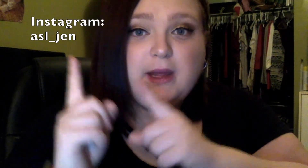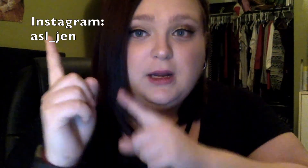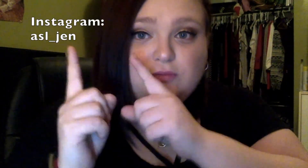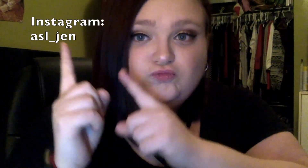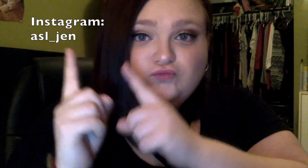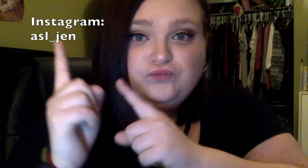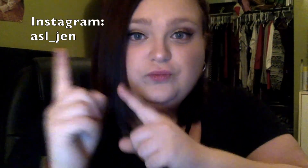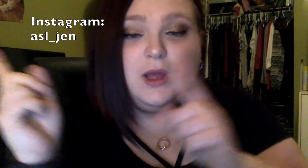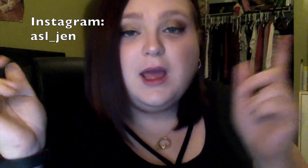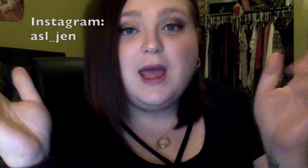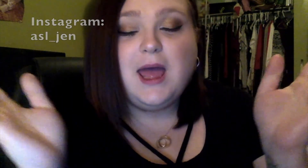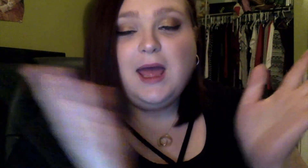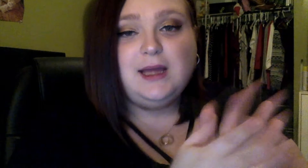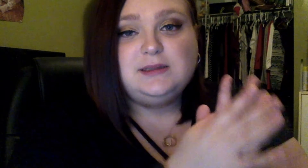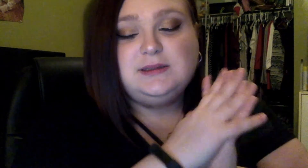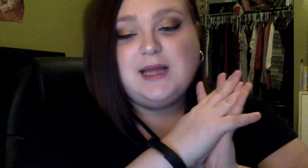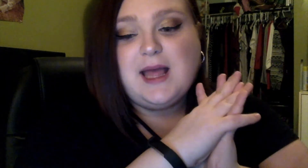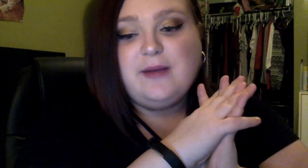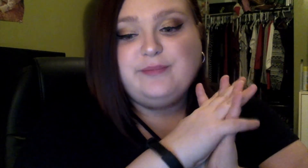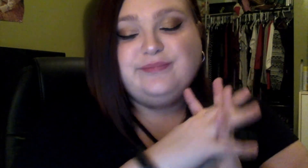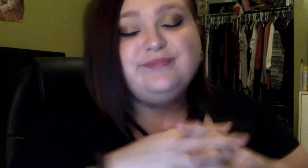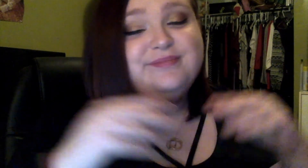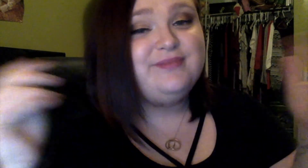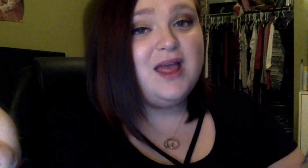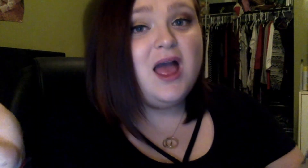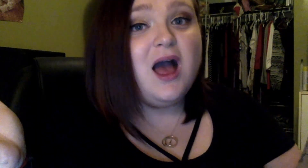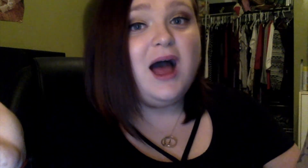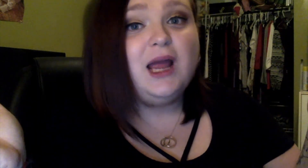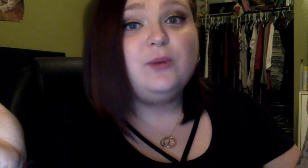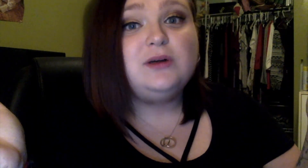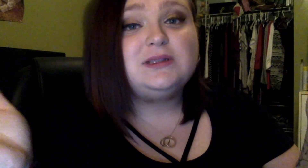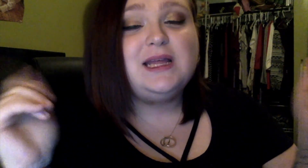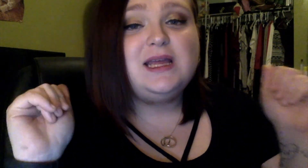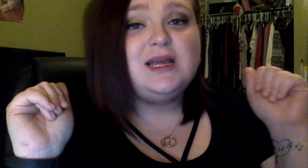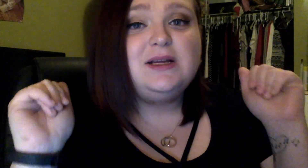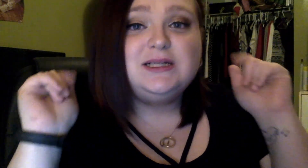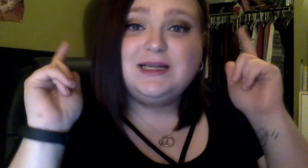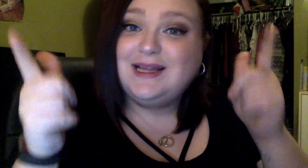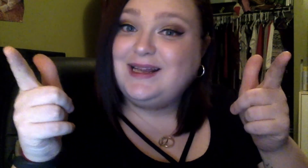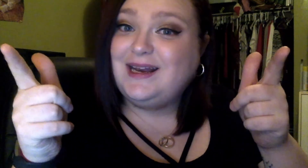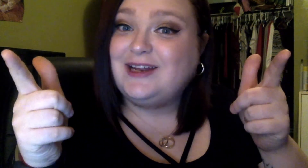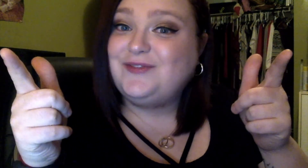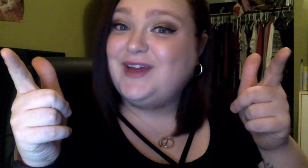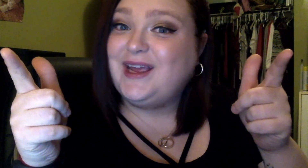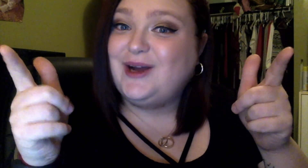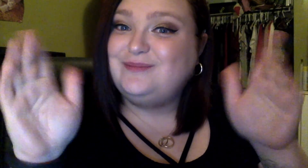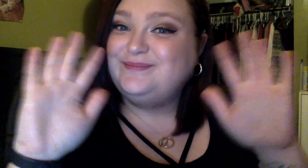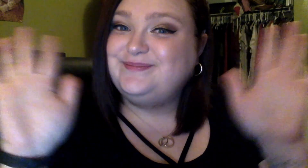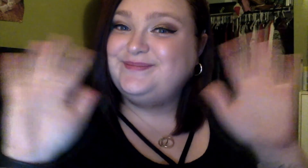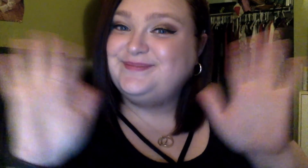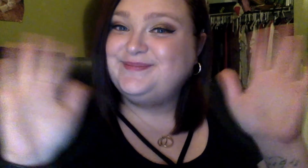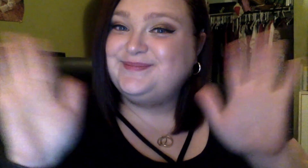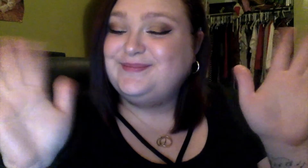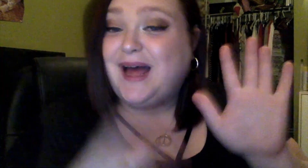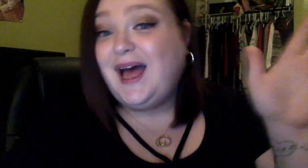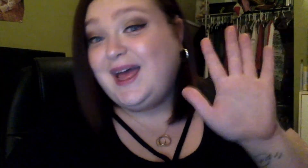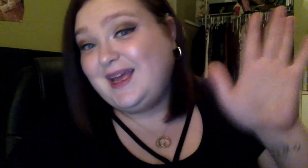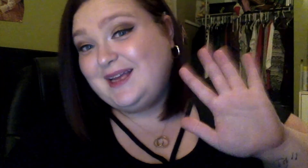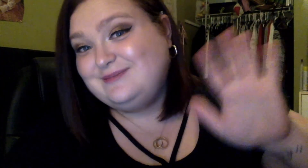there, and I will see you in the next video. Bye.